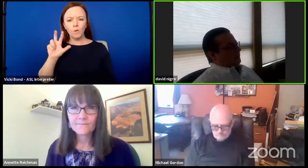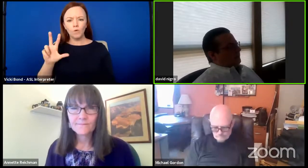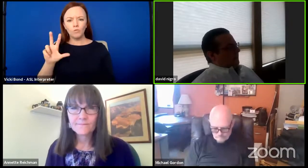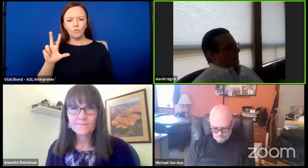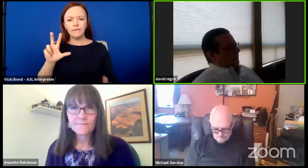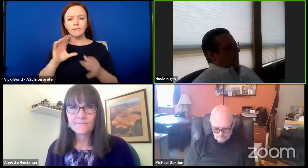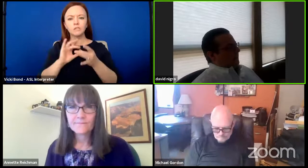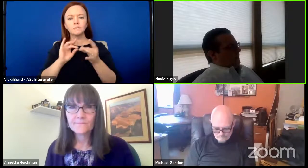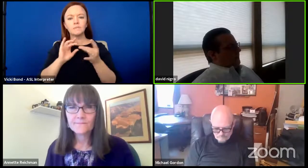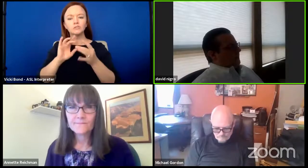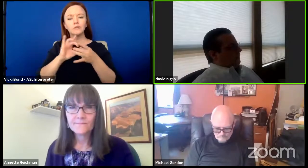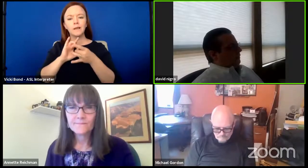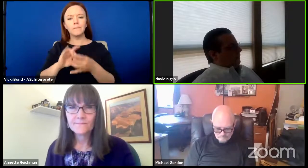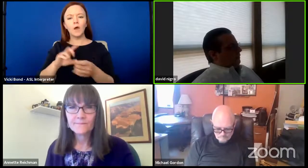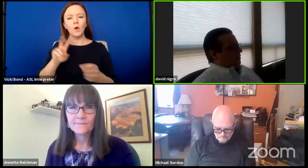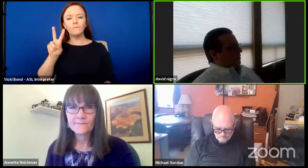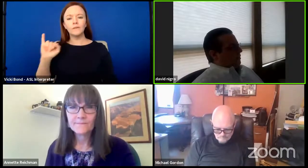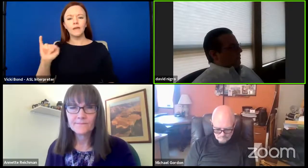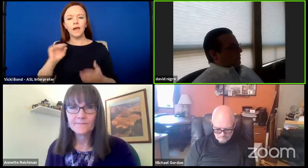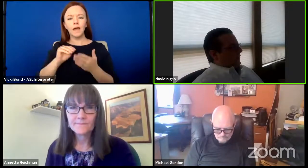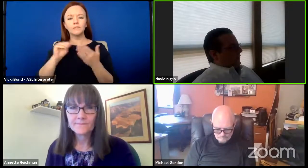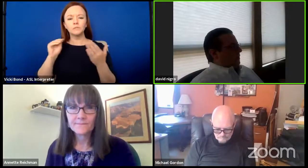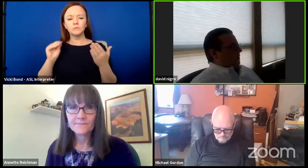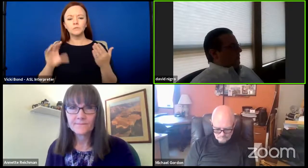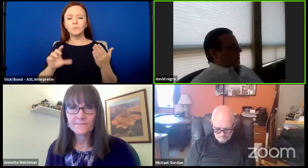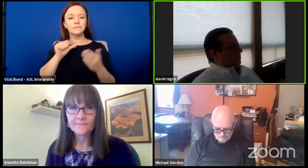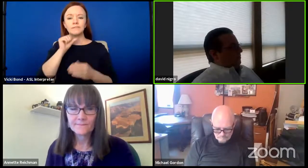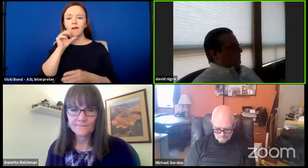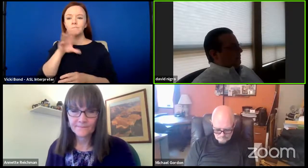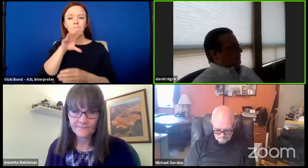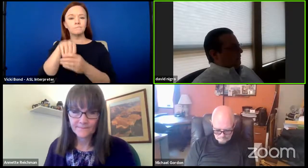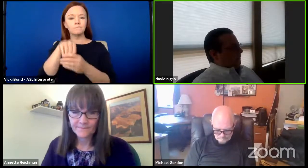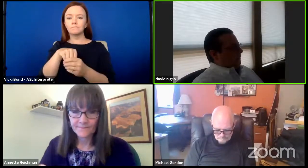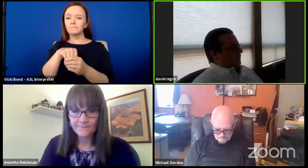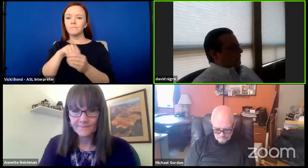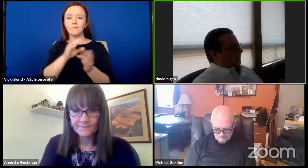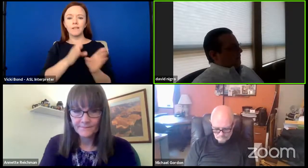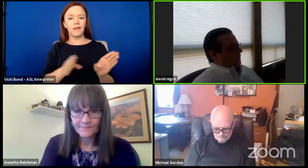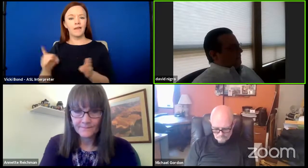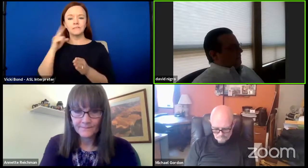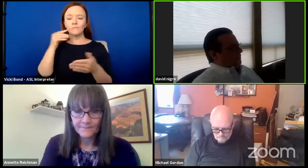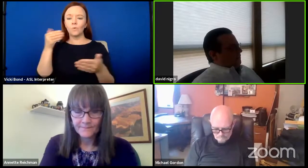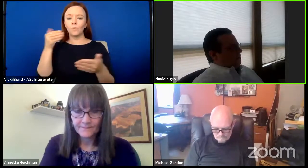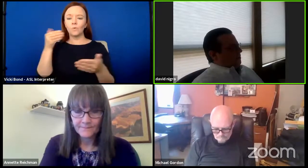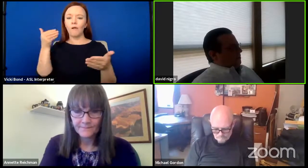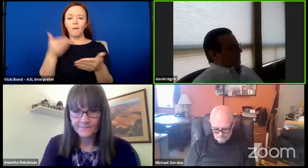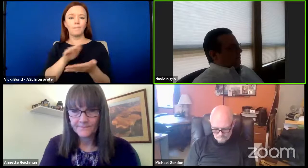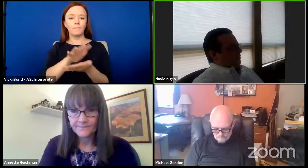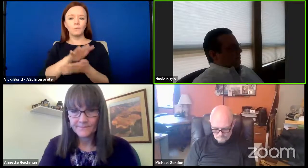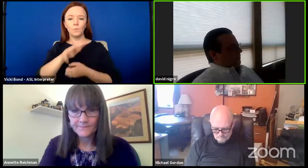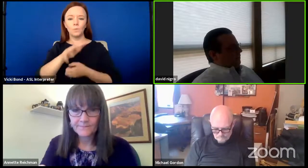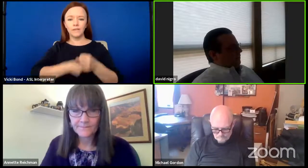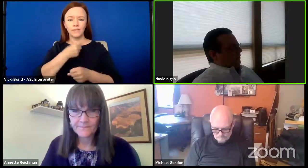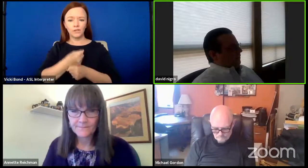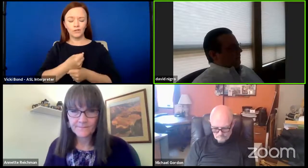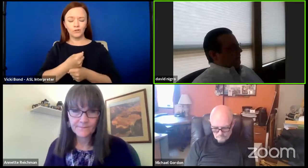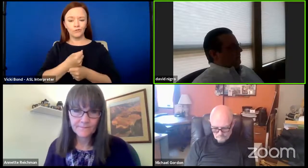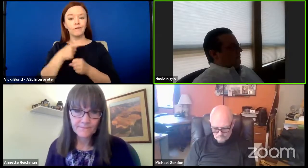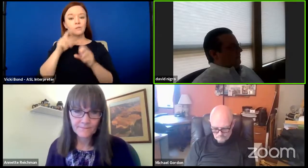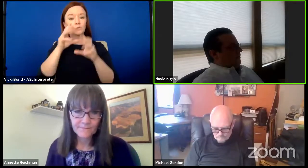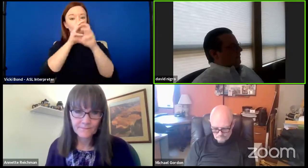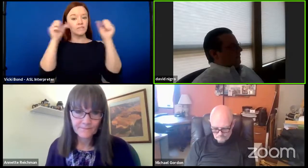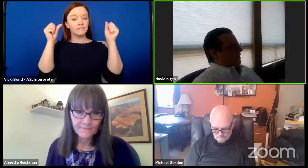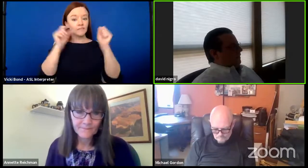students has not been included or purchased in the plans for the upcoming school year. However, in the Assistant Superintendent Report